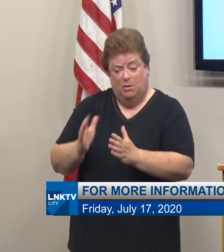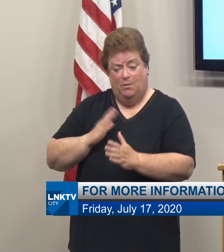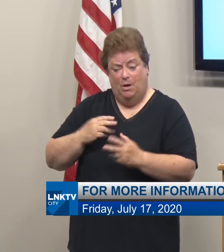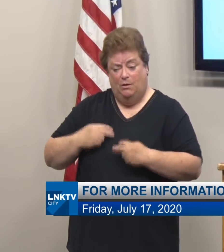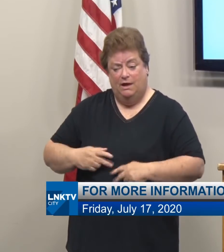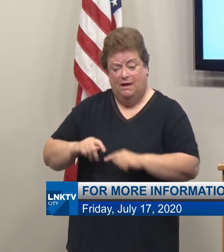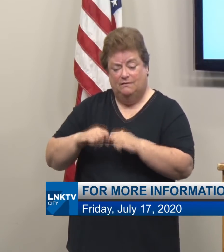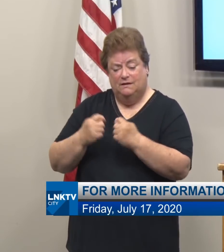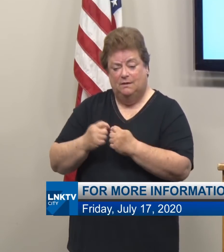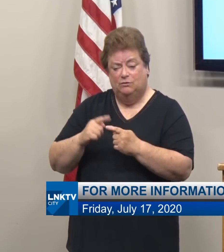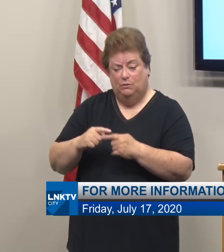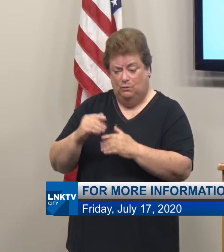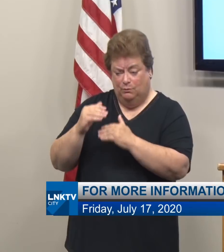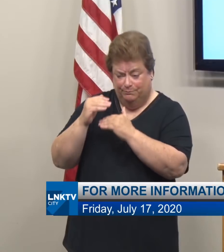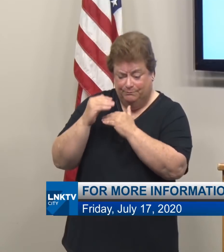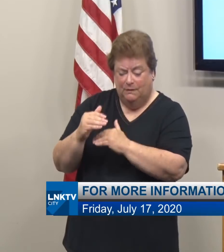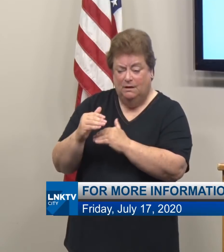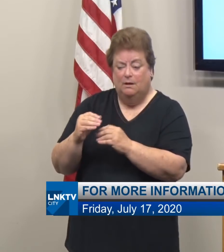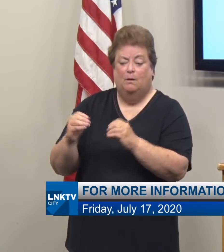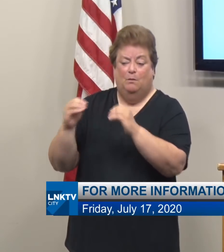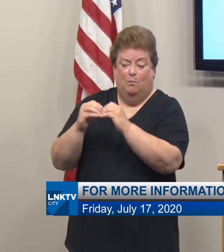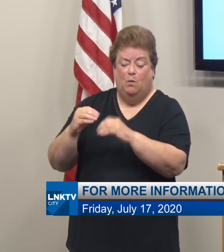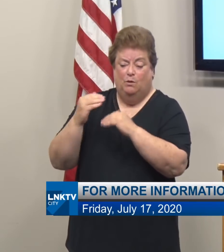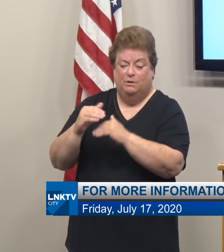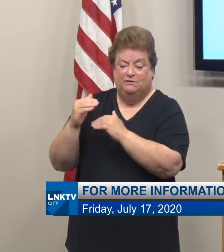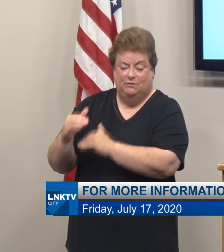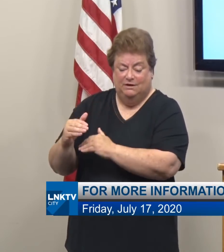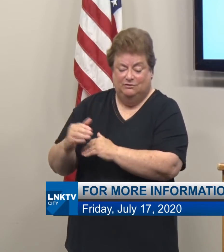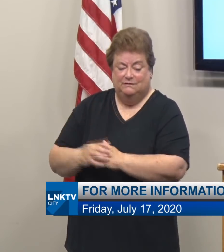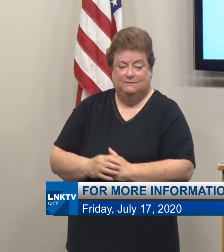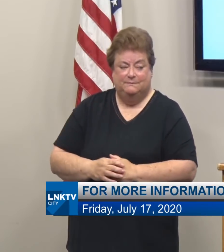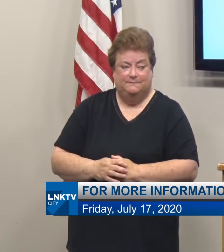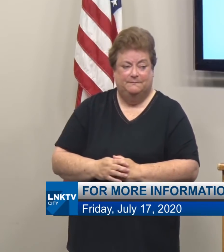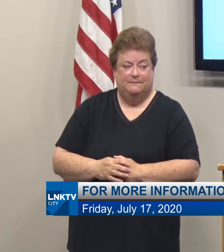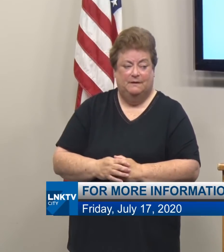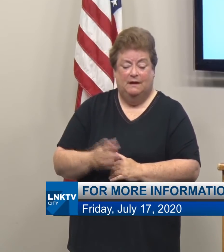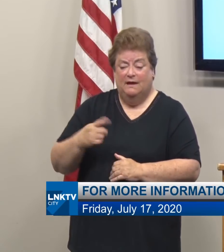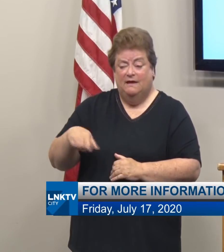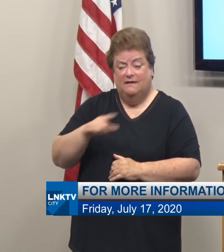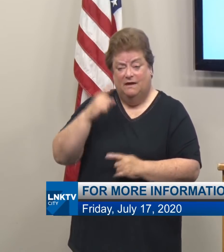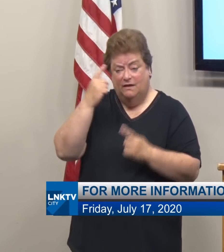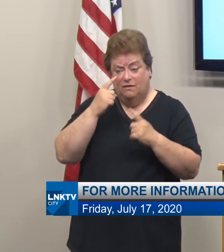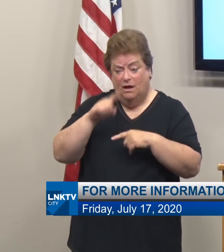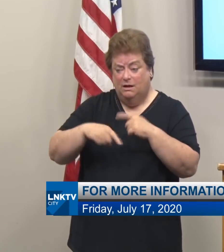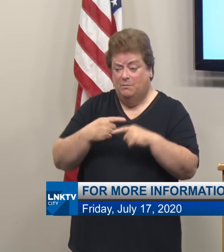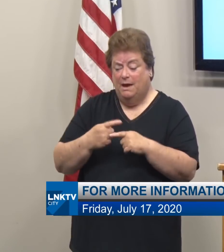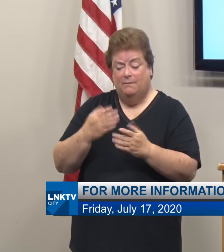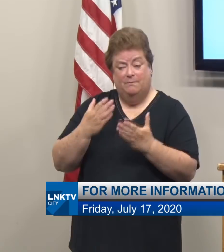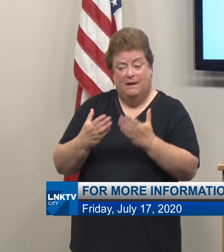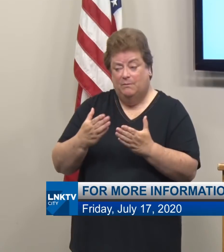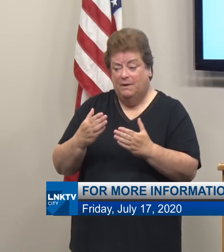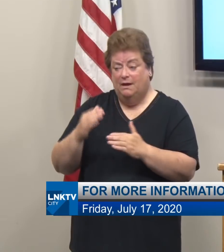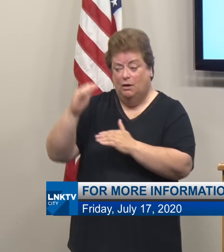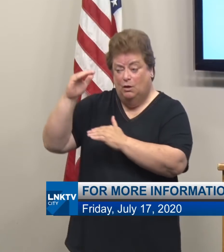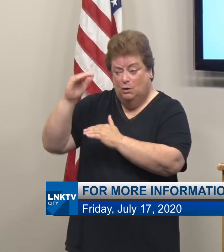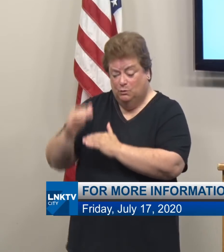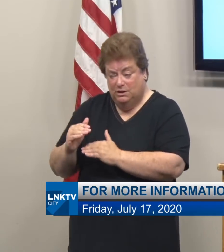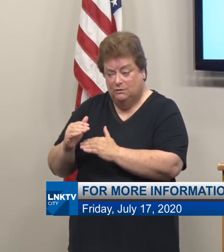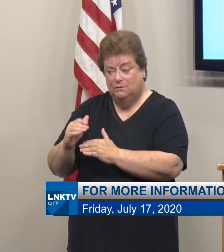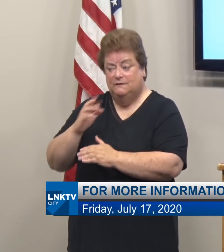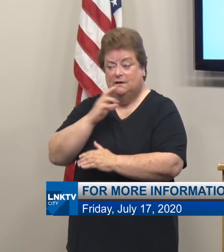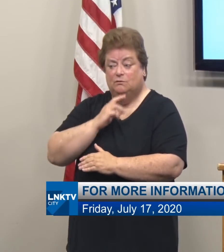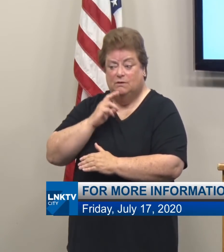further restrictions as they evaluated this next step. They considered reducing restaurant occupancy